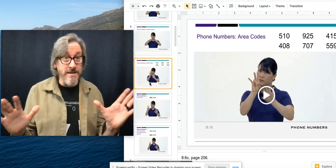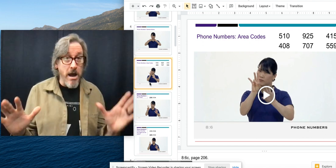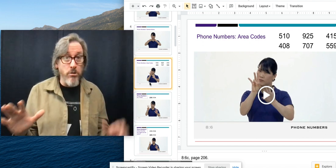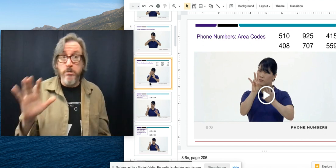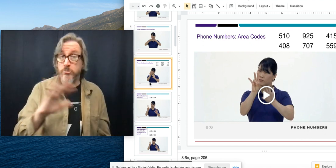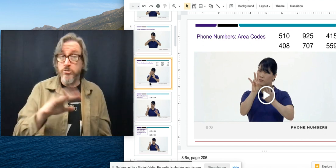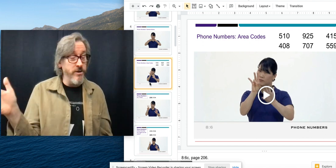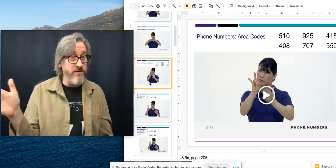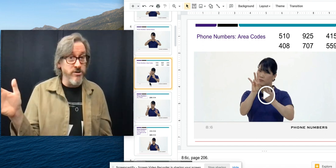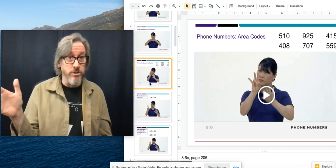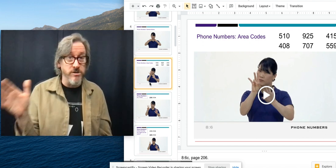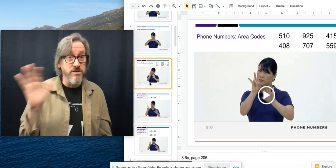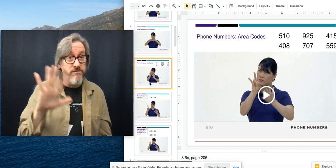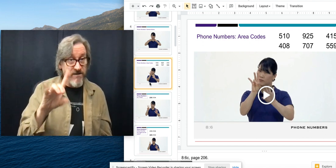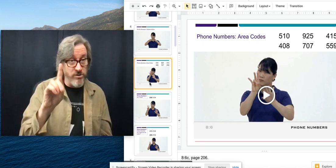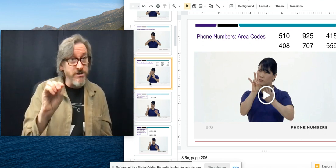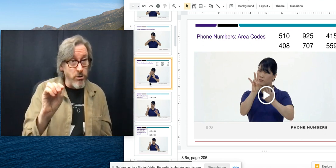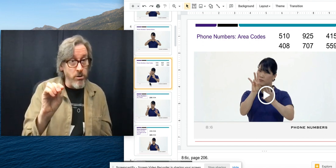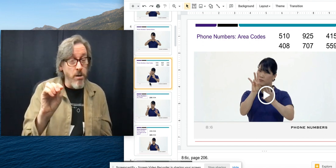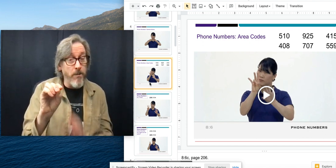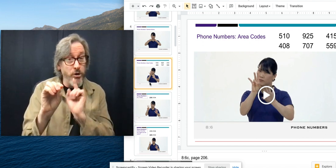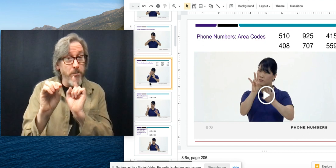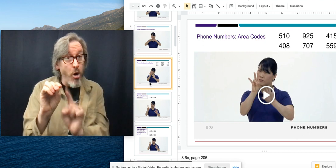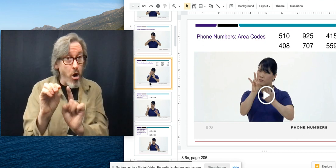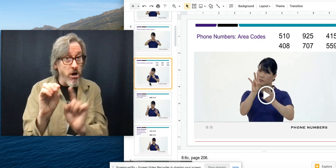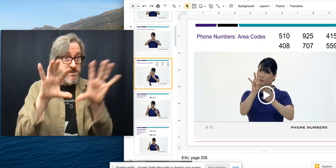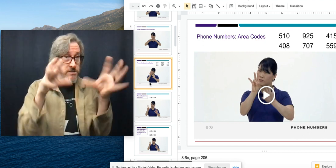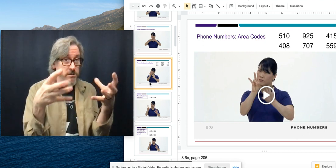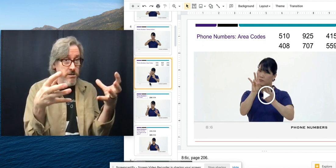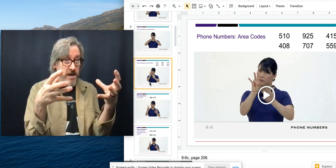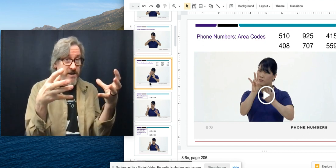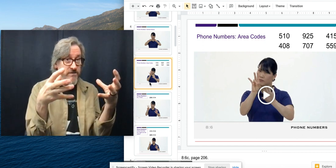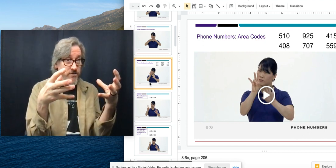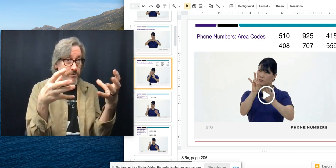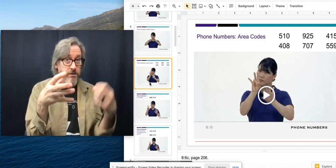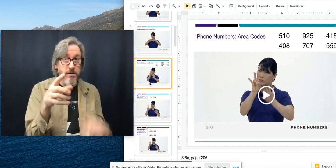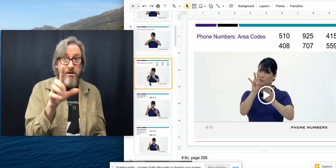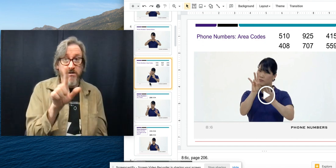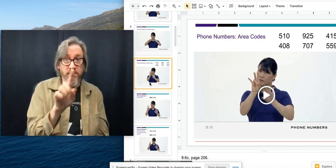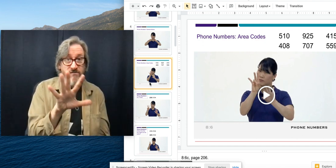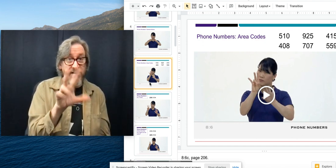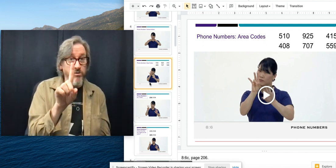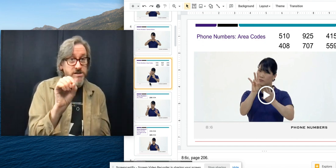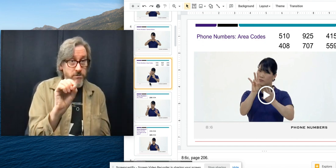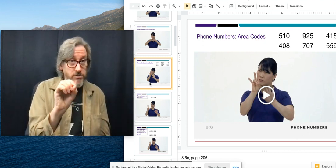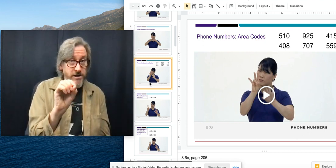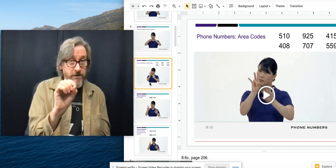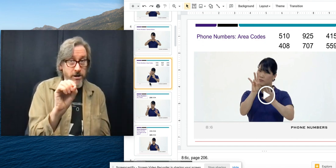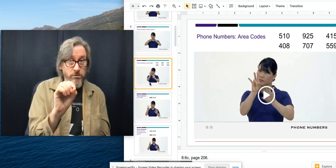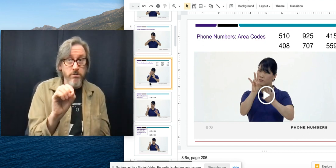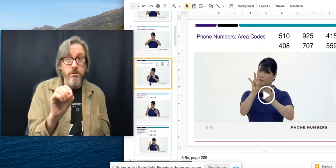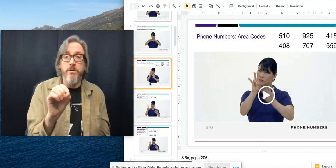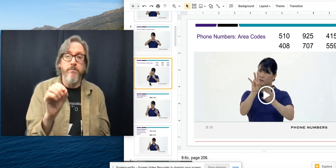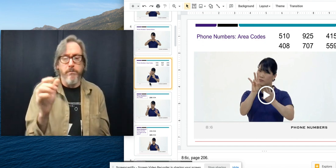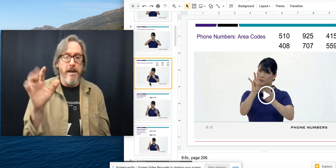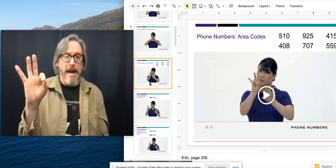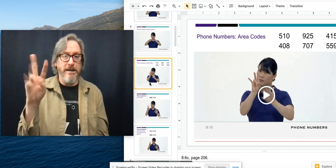When in doubt, do individual numbers, 510, but put a pause at the end of the 3. 510 is the area